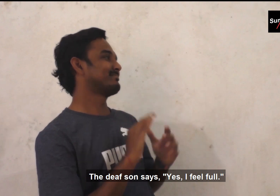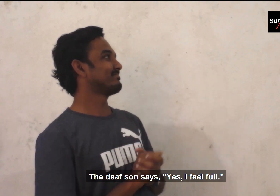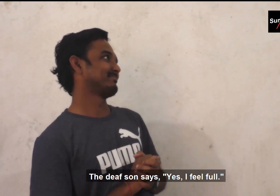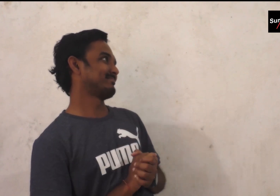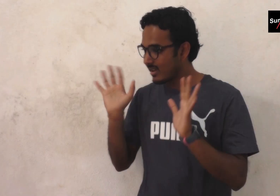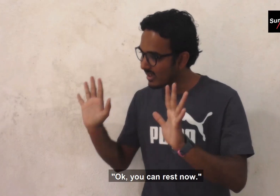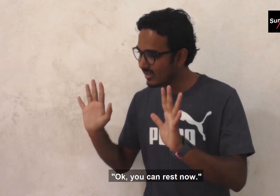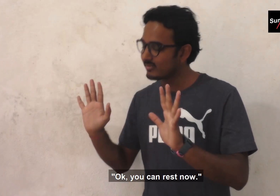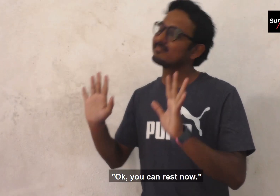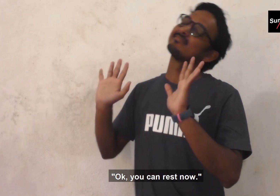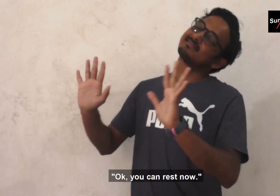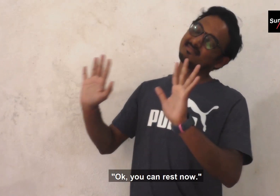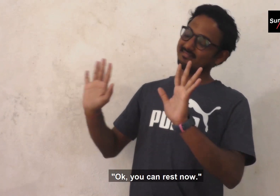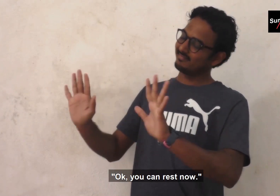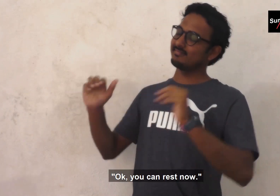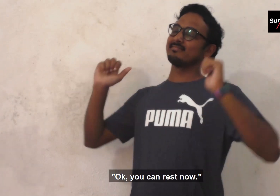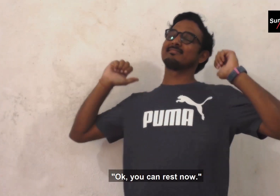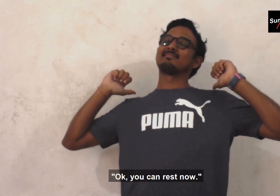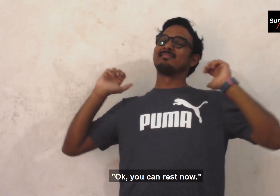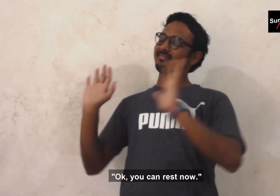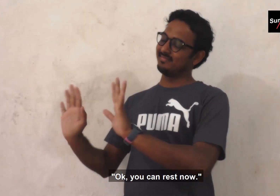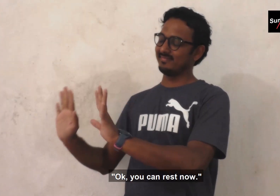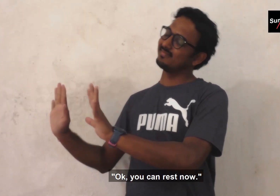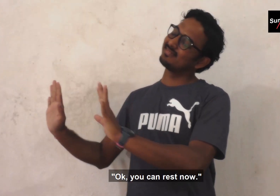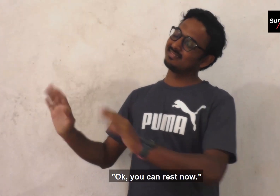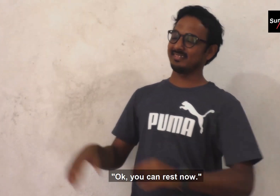full. Okay, you can rest now.